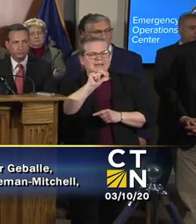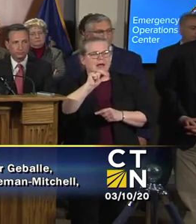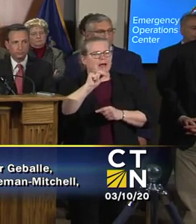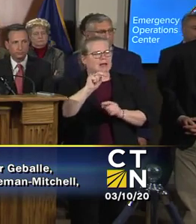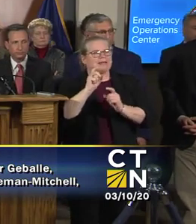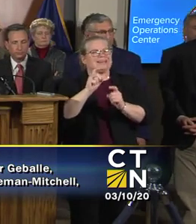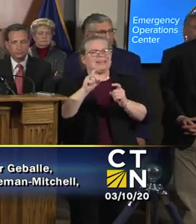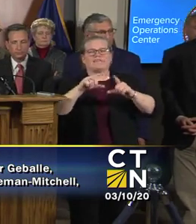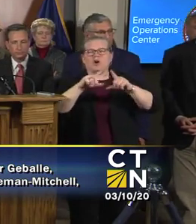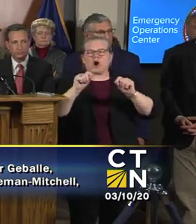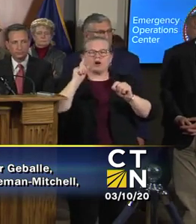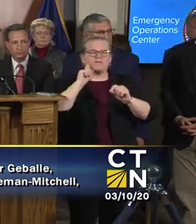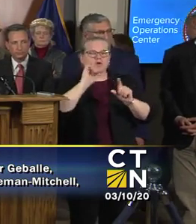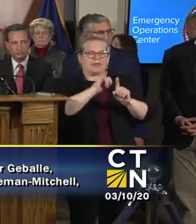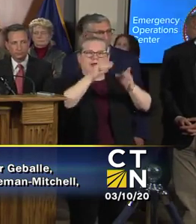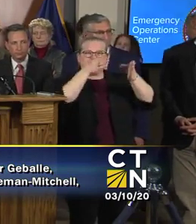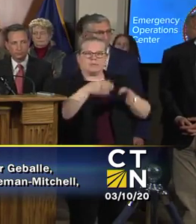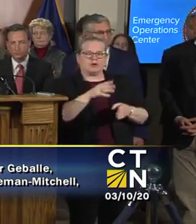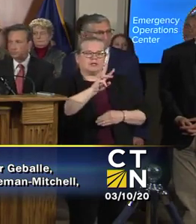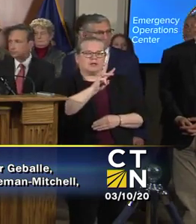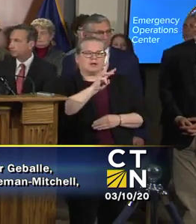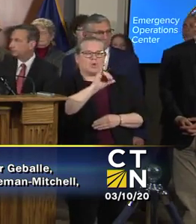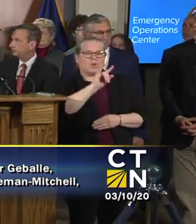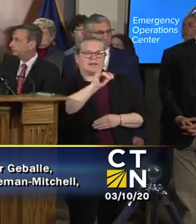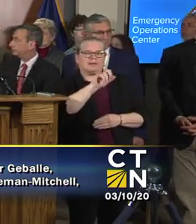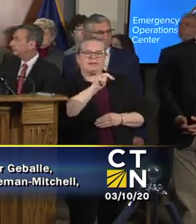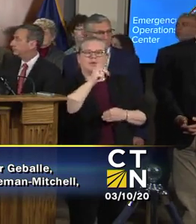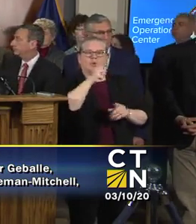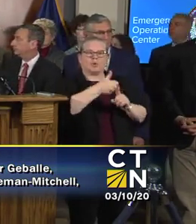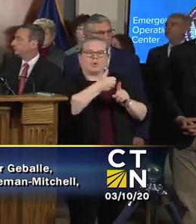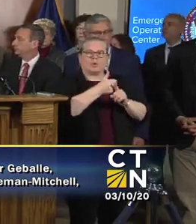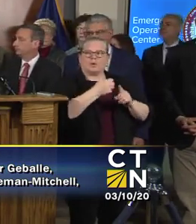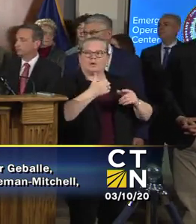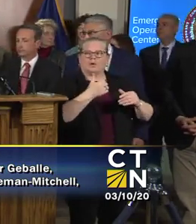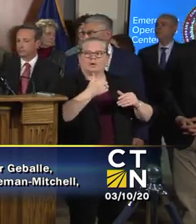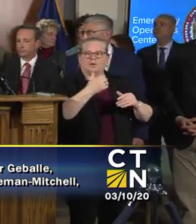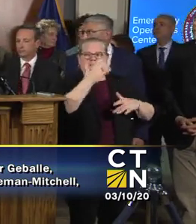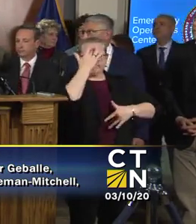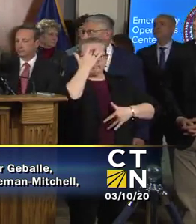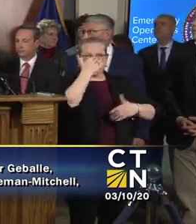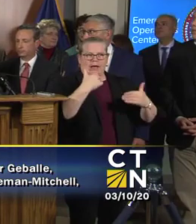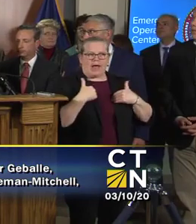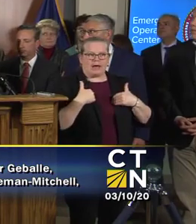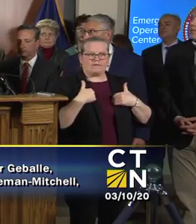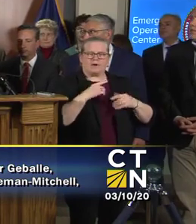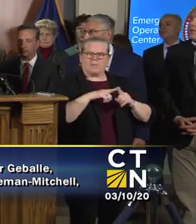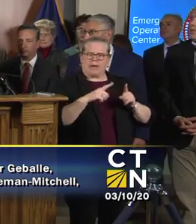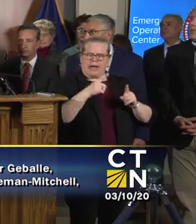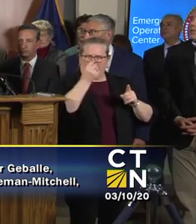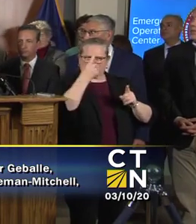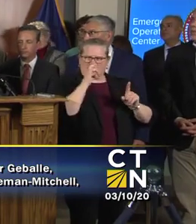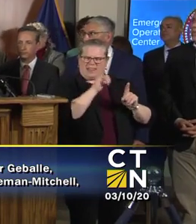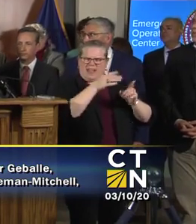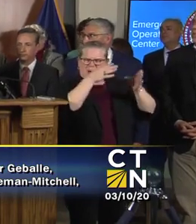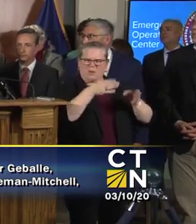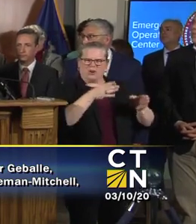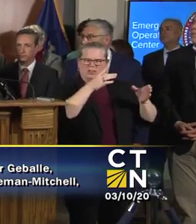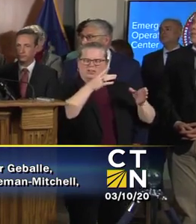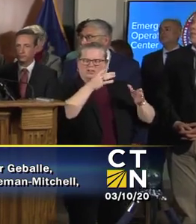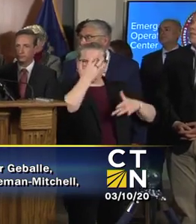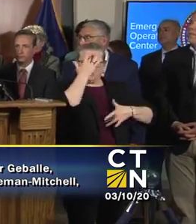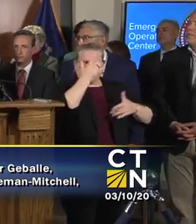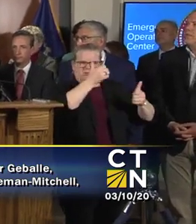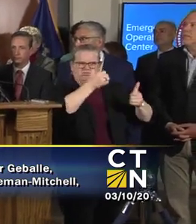was infected, but I understand they're not doing very well. Can you comment on that? Yeah, I saw that, and I think